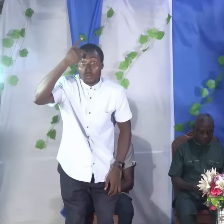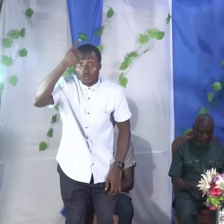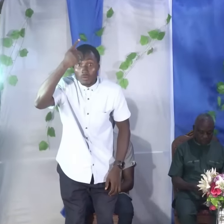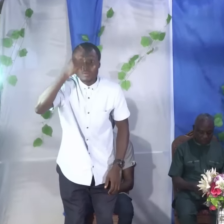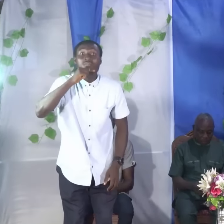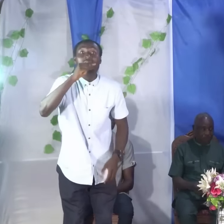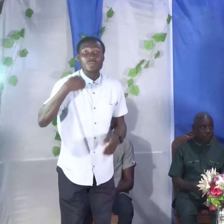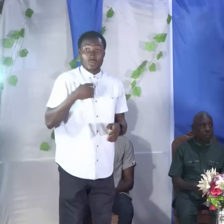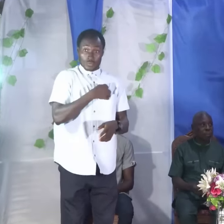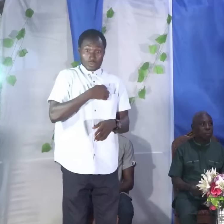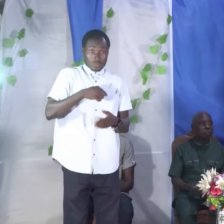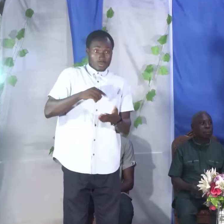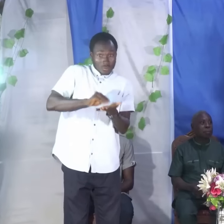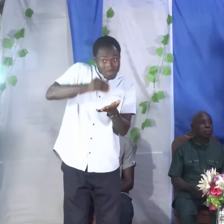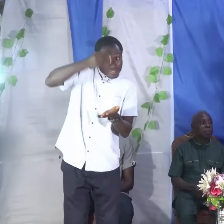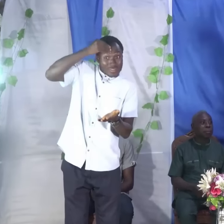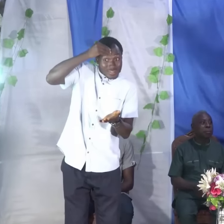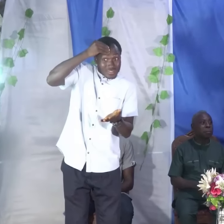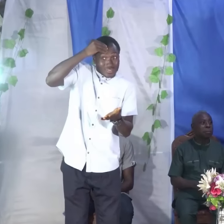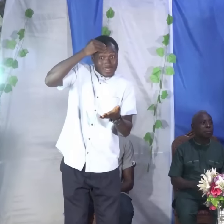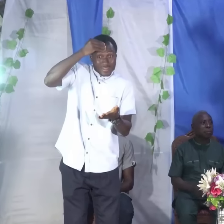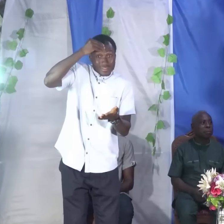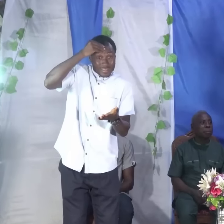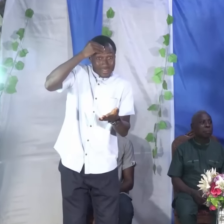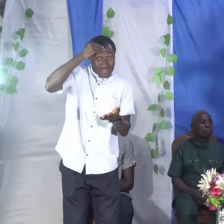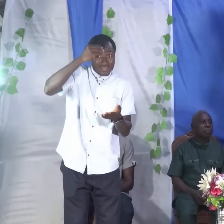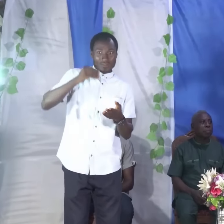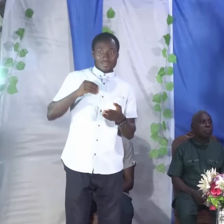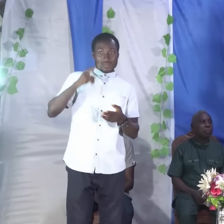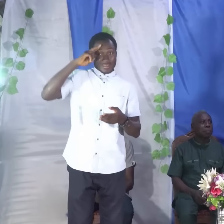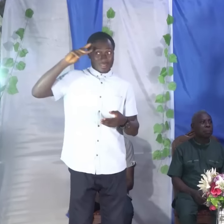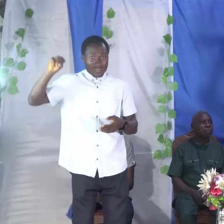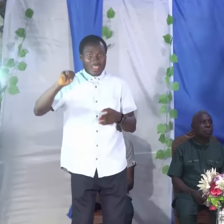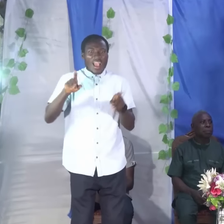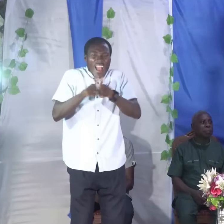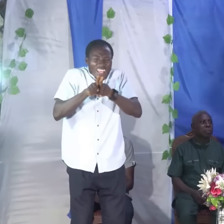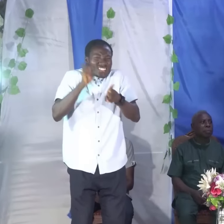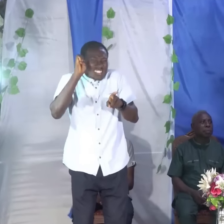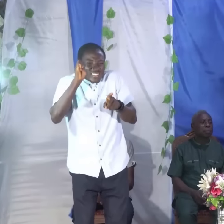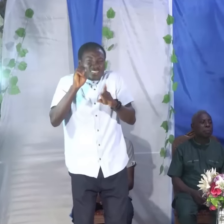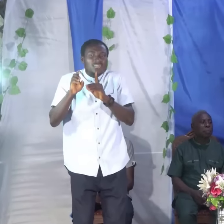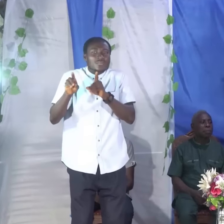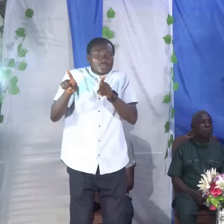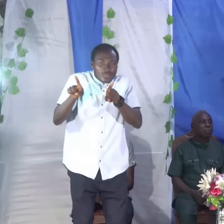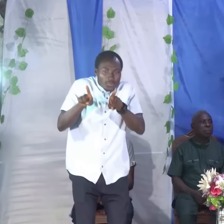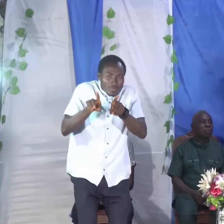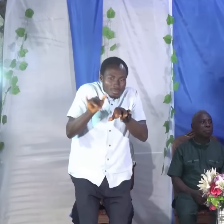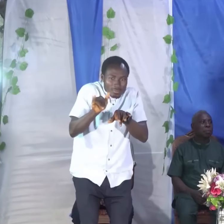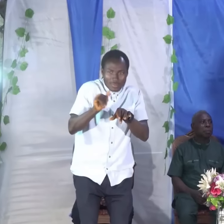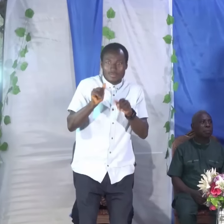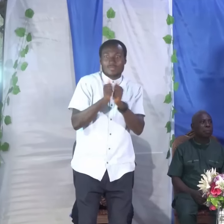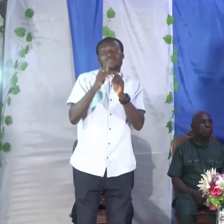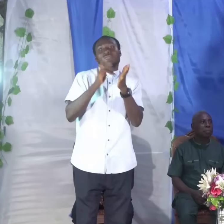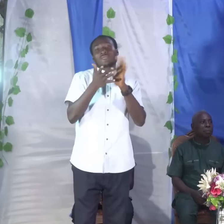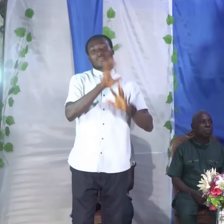preacher for mo hwe me than also sia ma na mo sue me I pump into the Lord's work millions